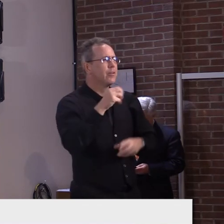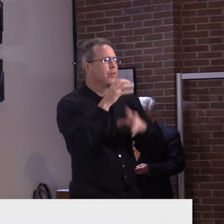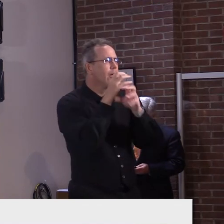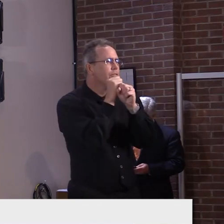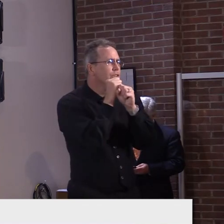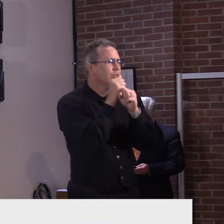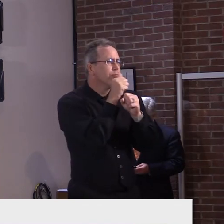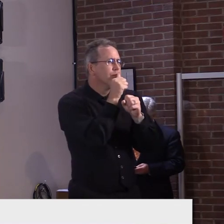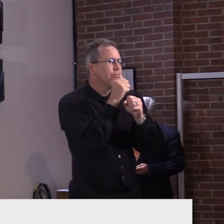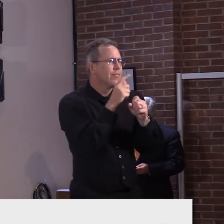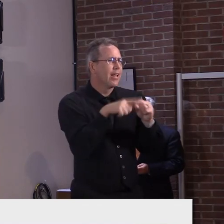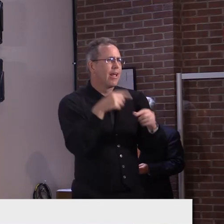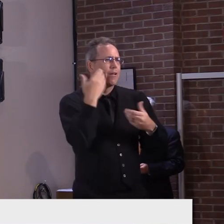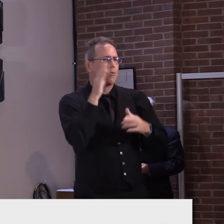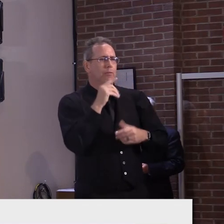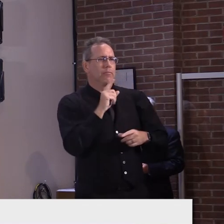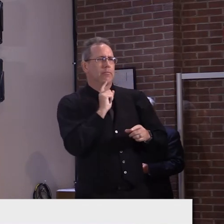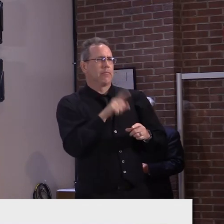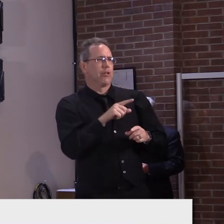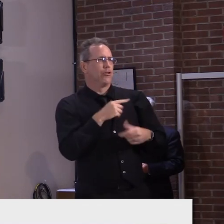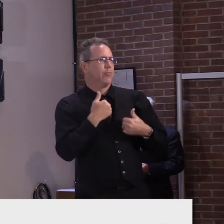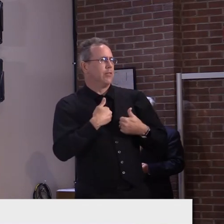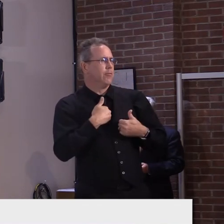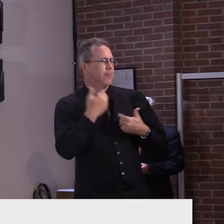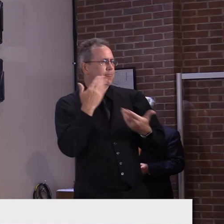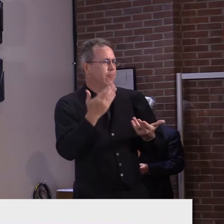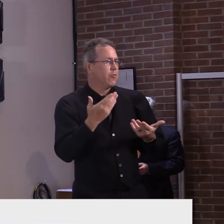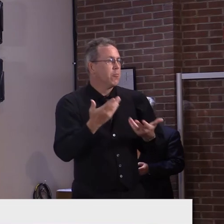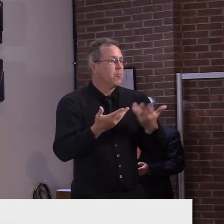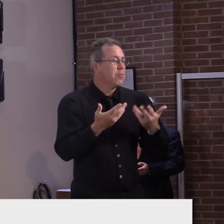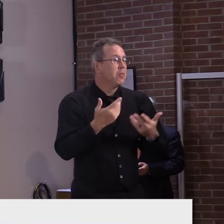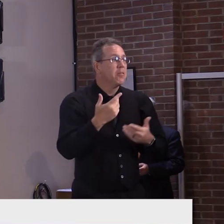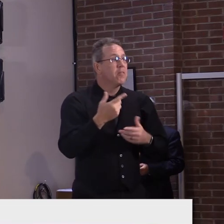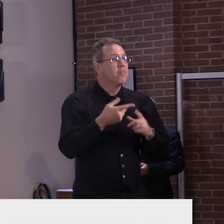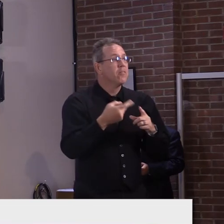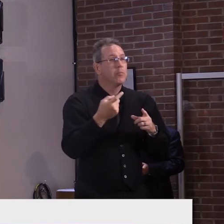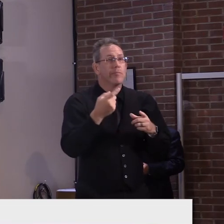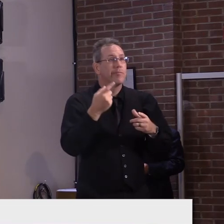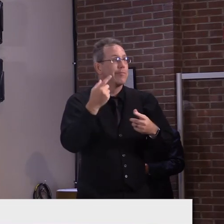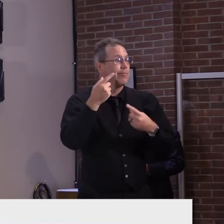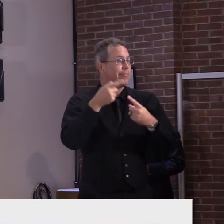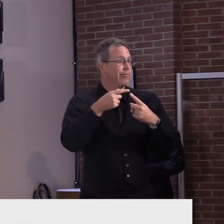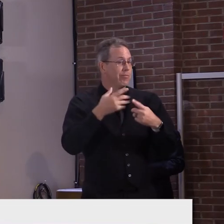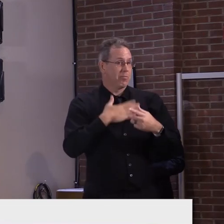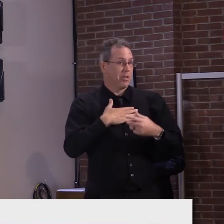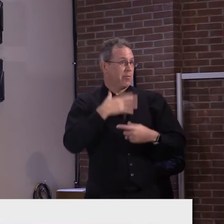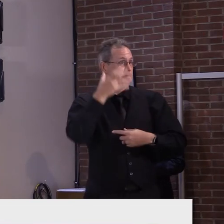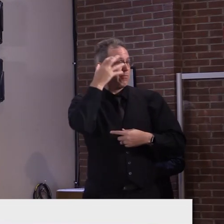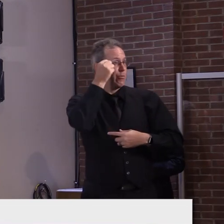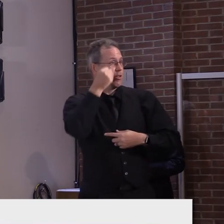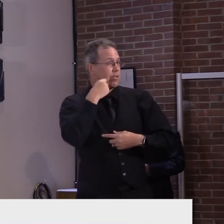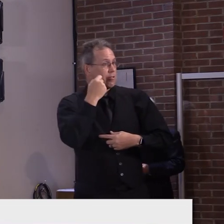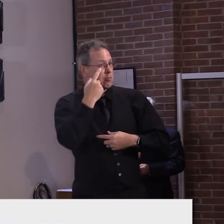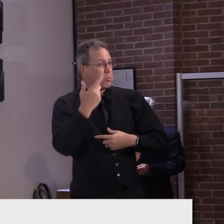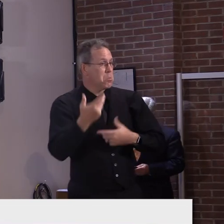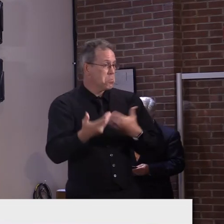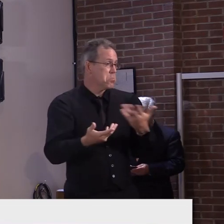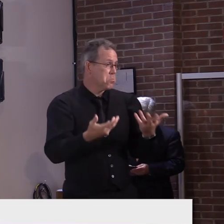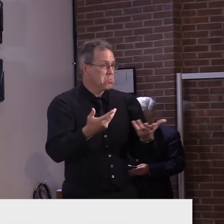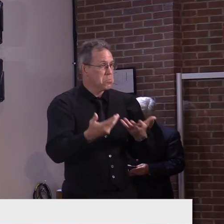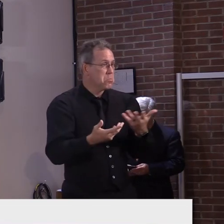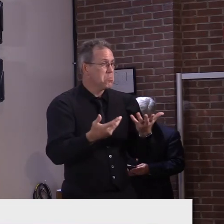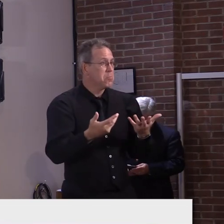But strictly from a common sense standpoint, I would think that people should be